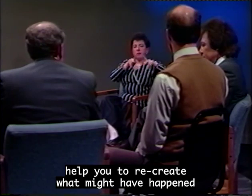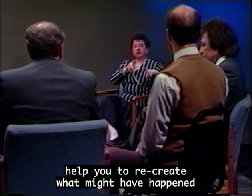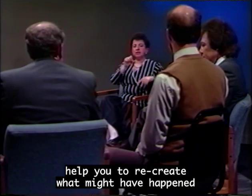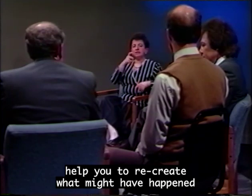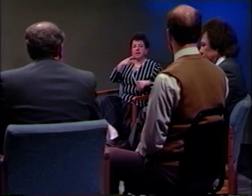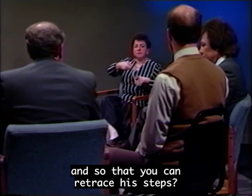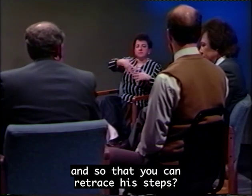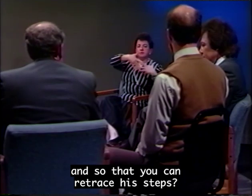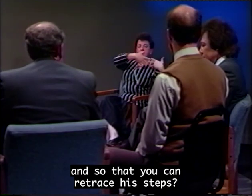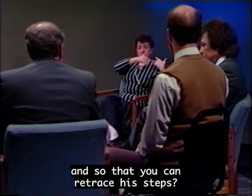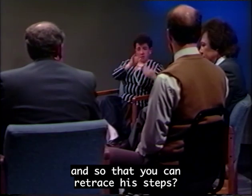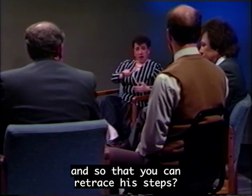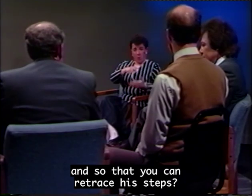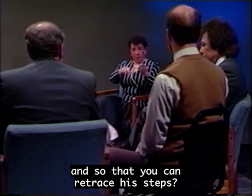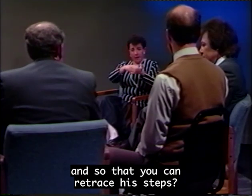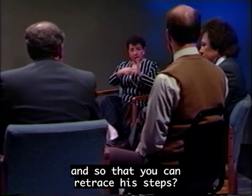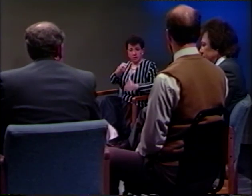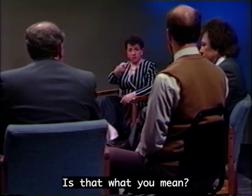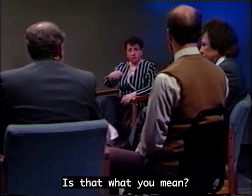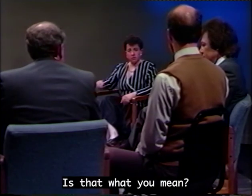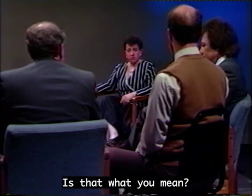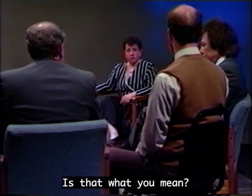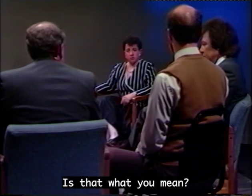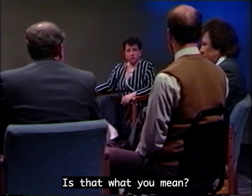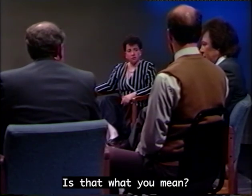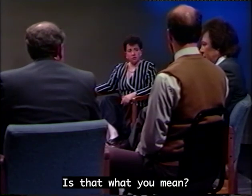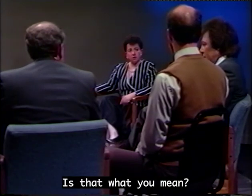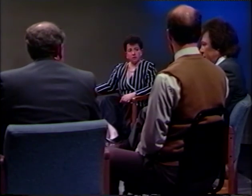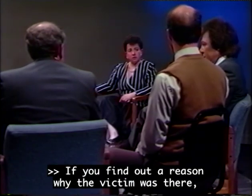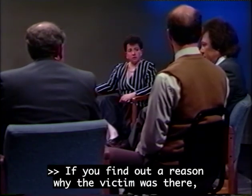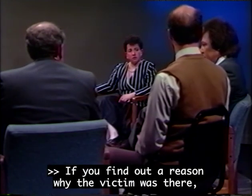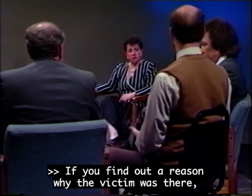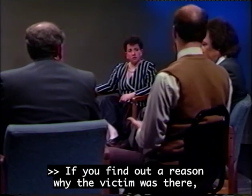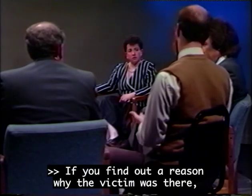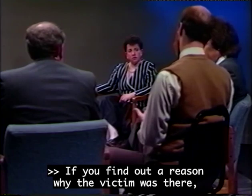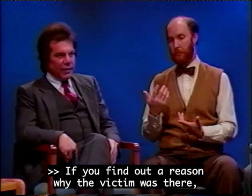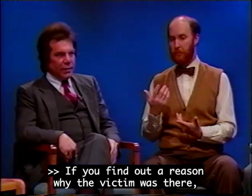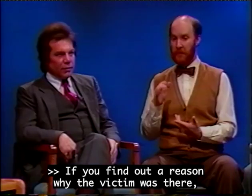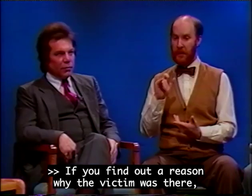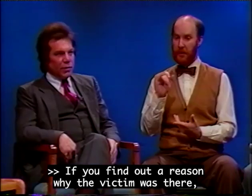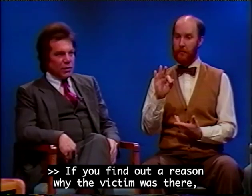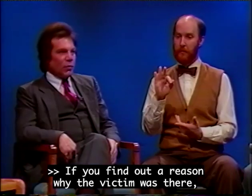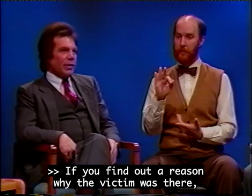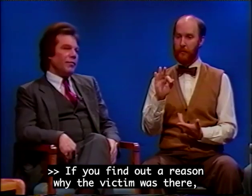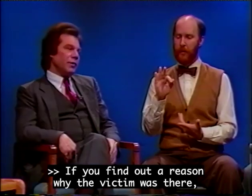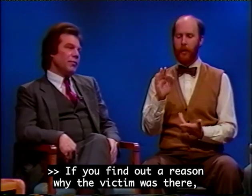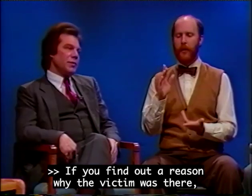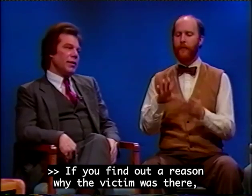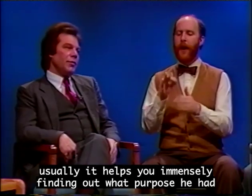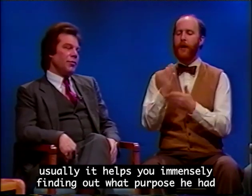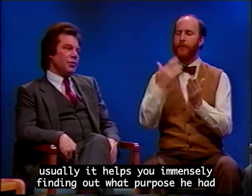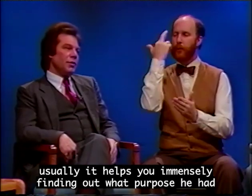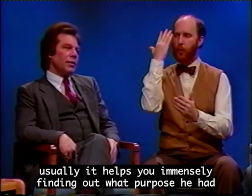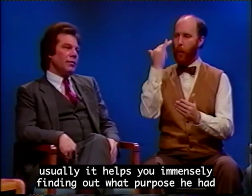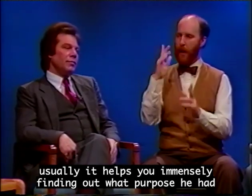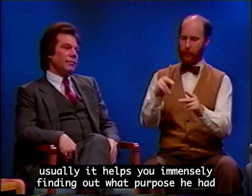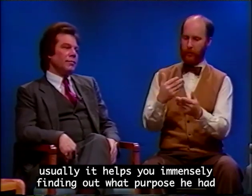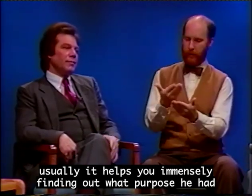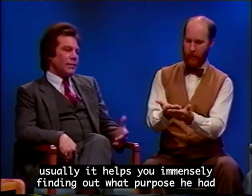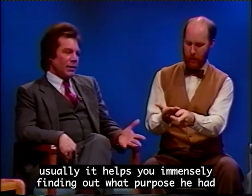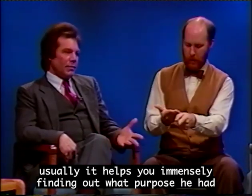have happened, and so that you can retrace his steps? Is that what you mean? If you find out a reason why the victim was there,